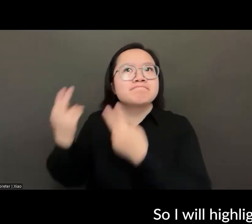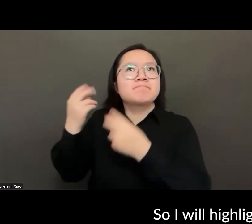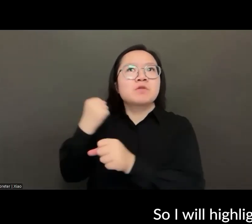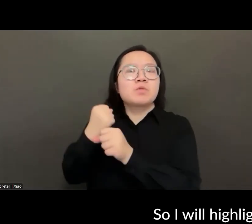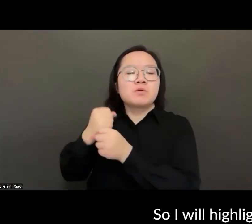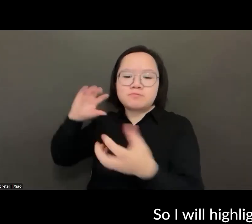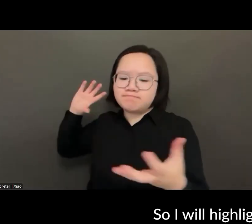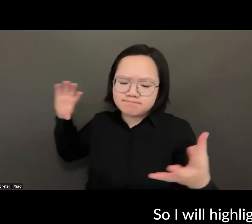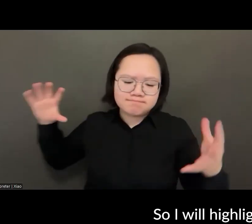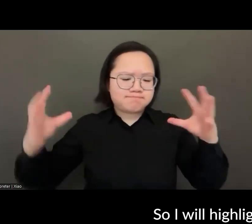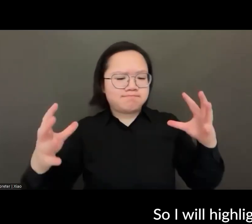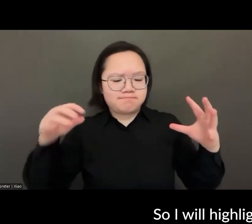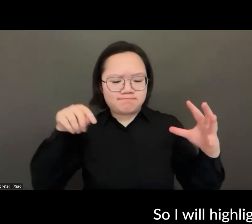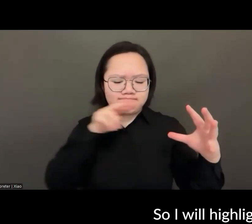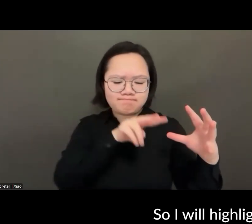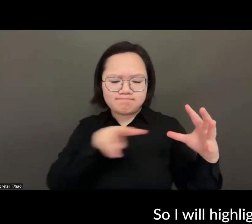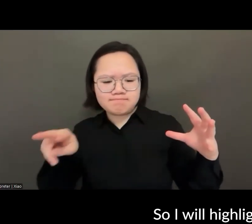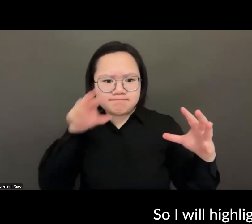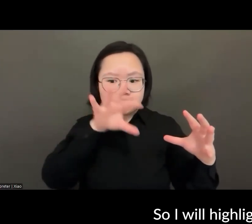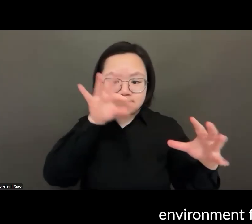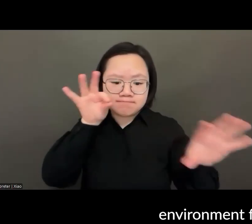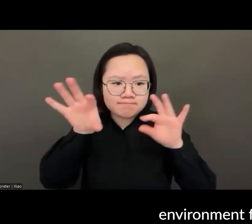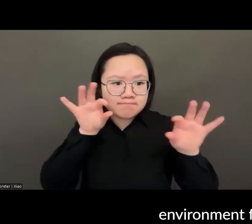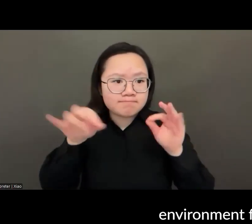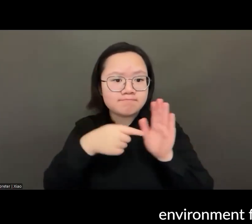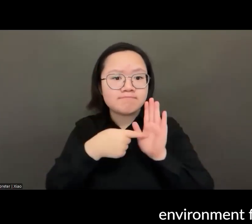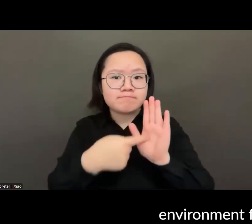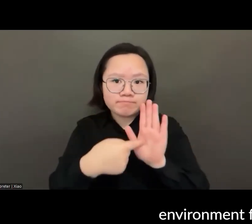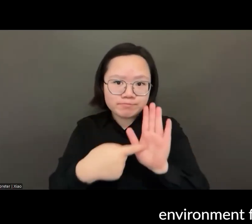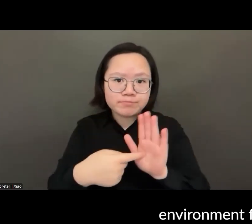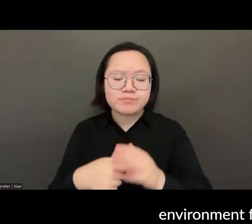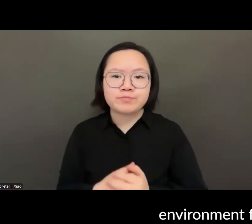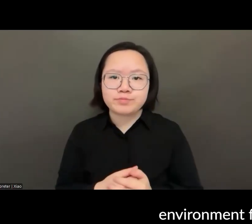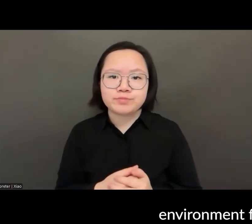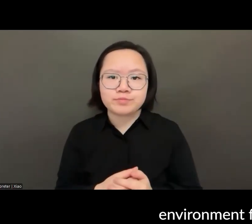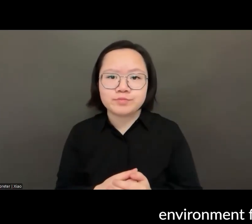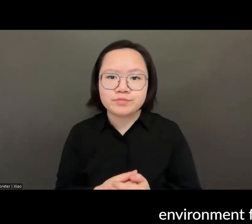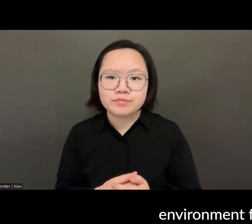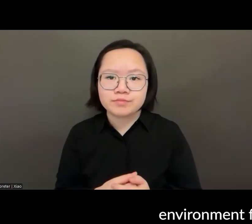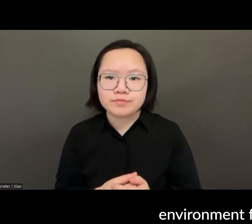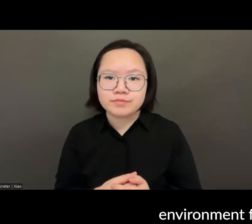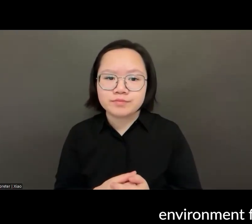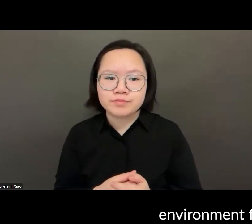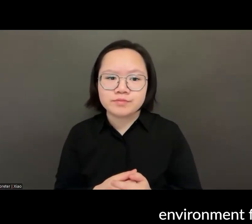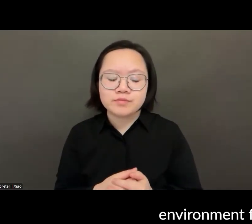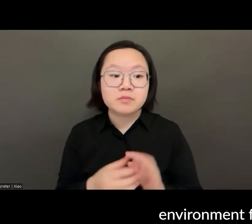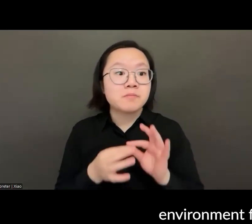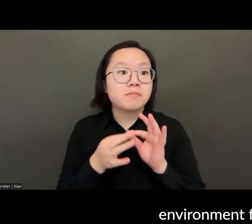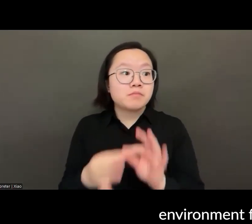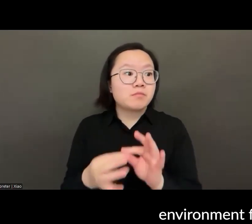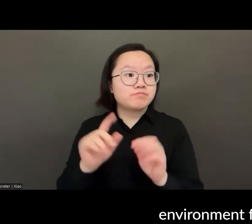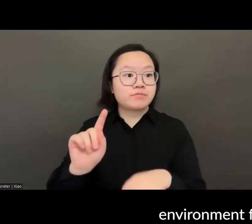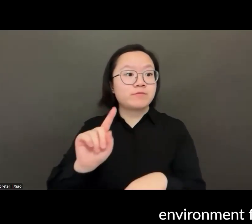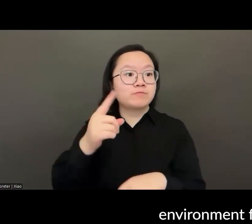lessons from the task order 51 around enabling environment for